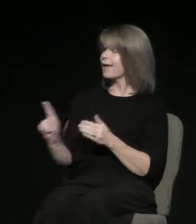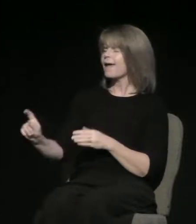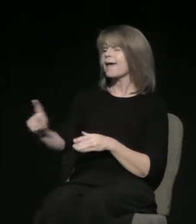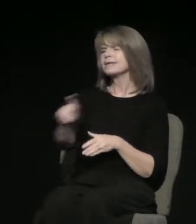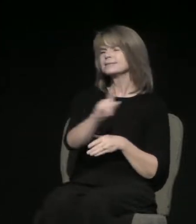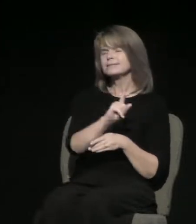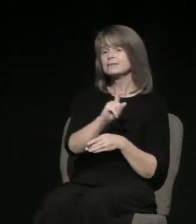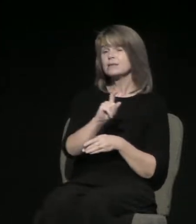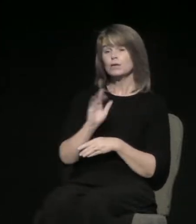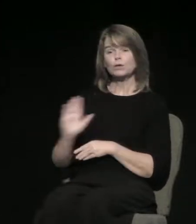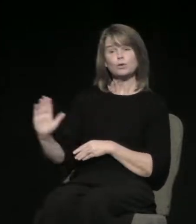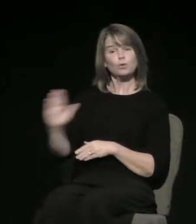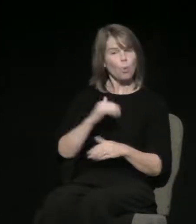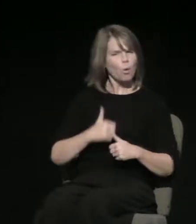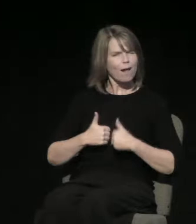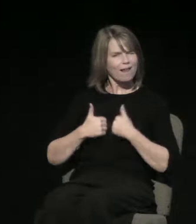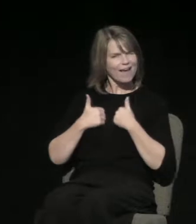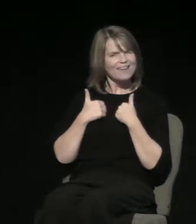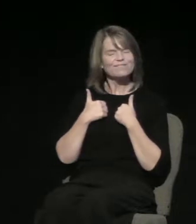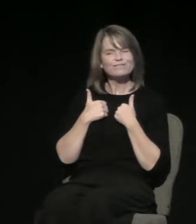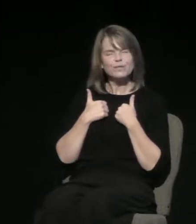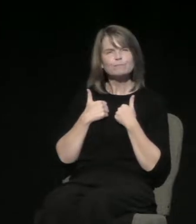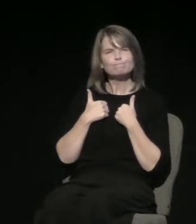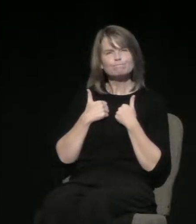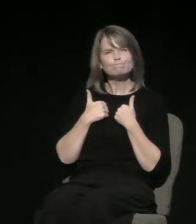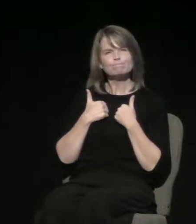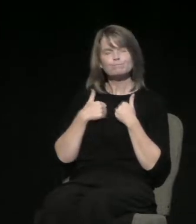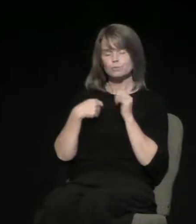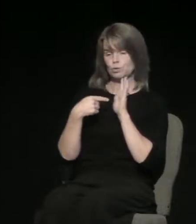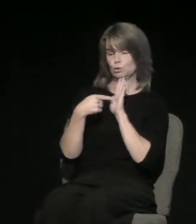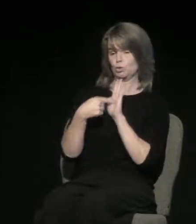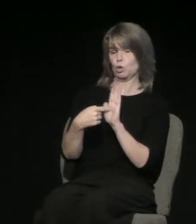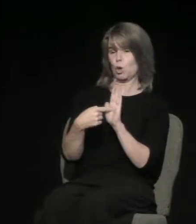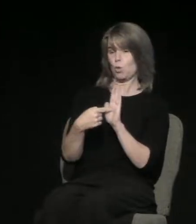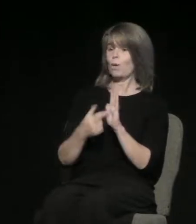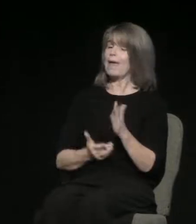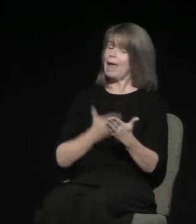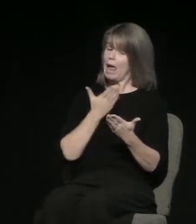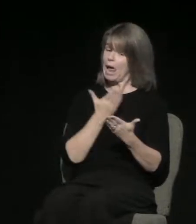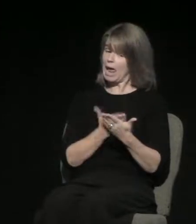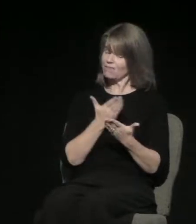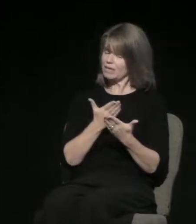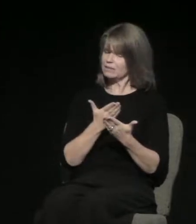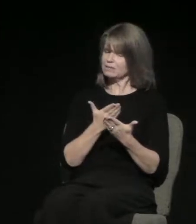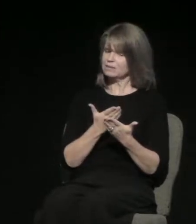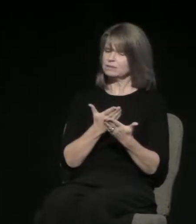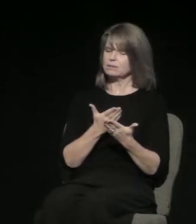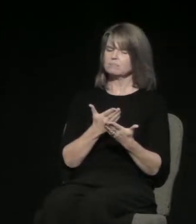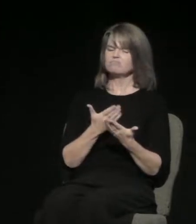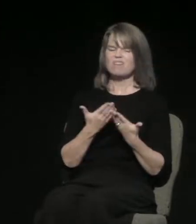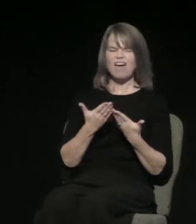Do our lives Demonstrate More evidence Of human depravity